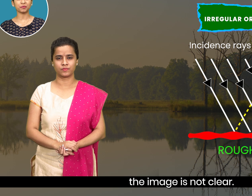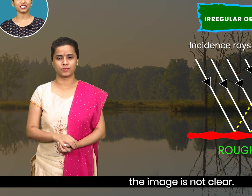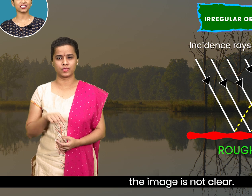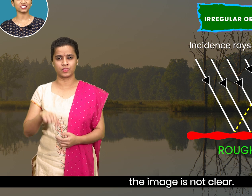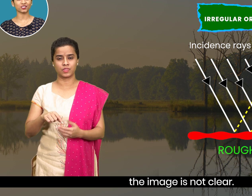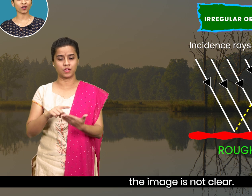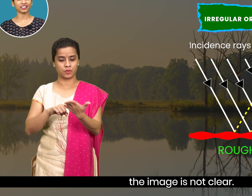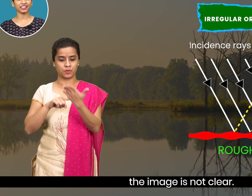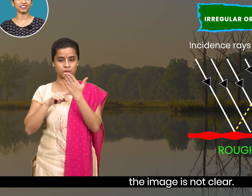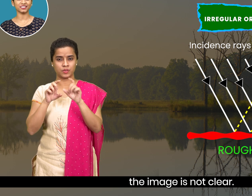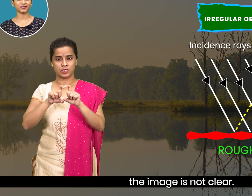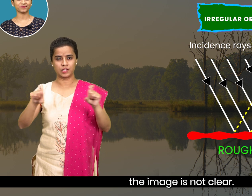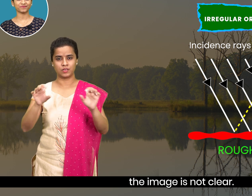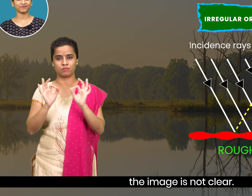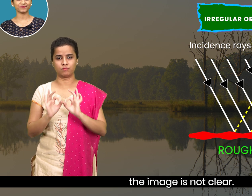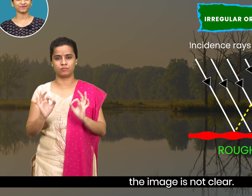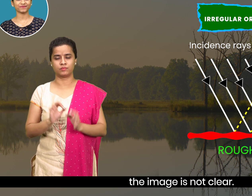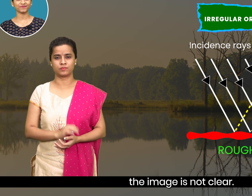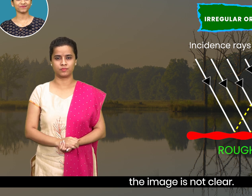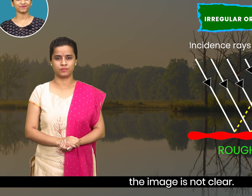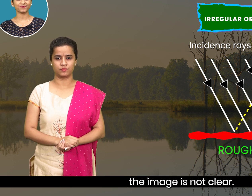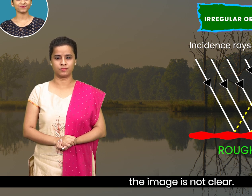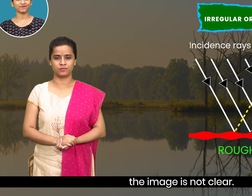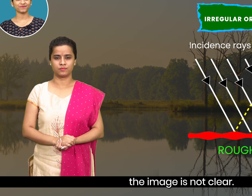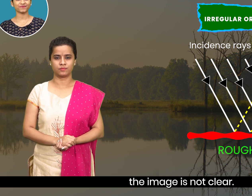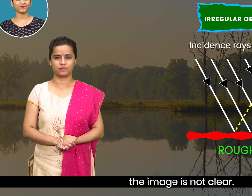the image is not clear.